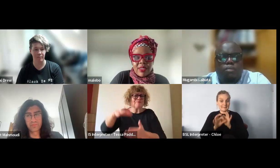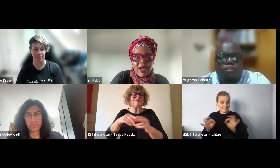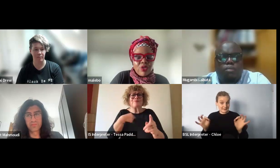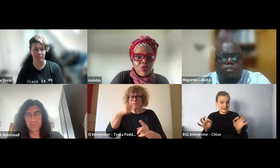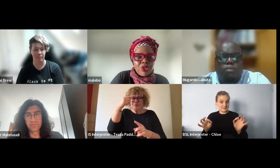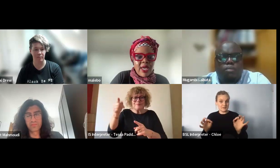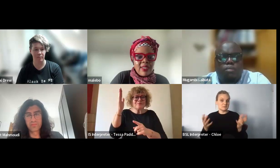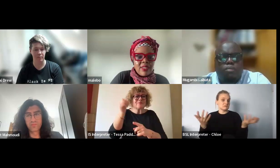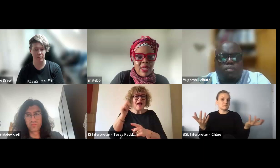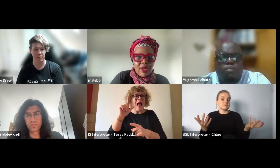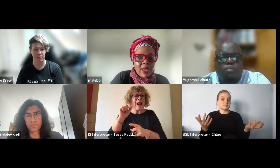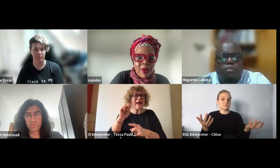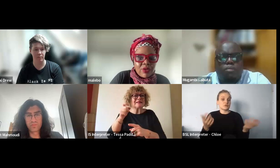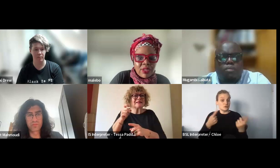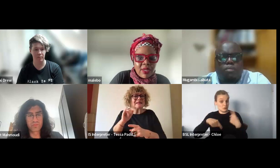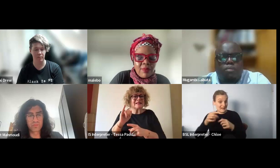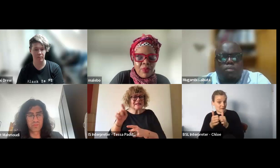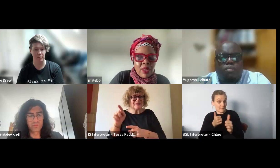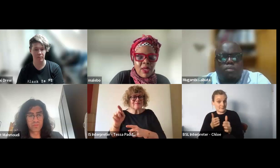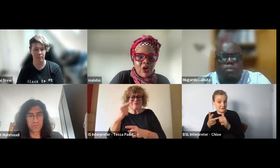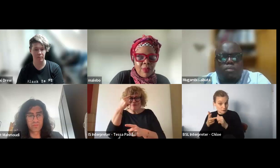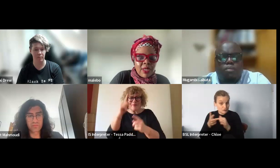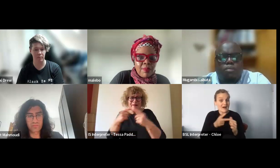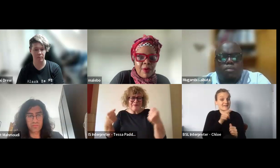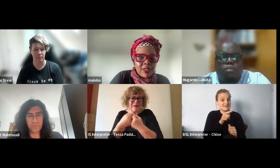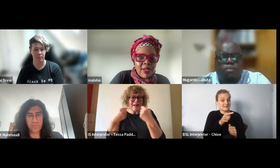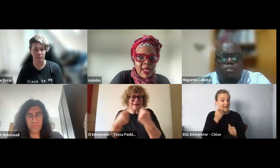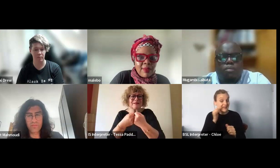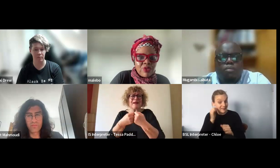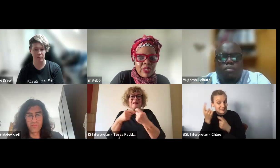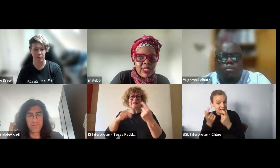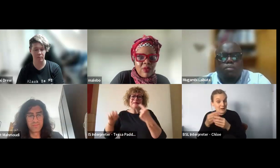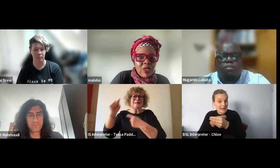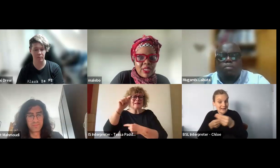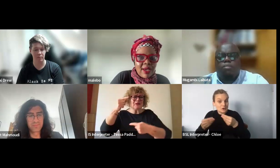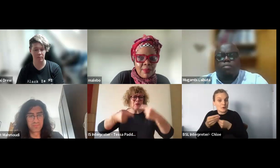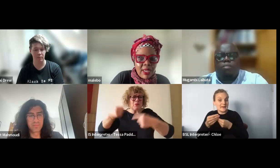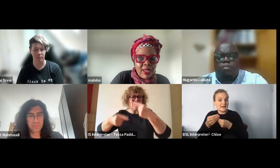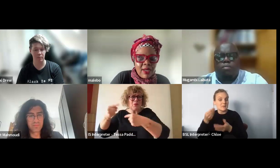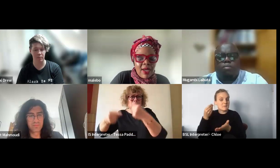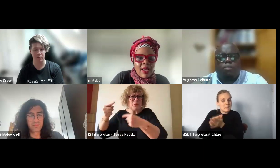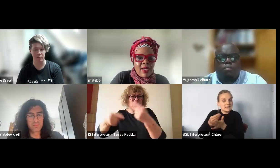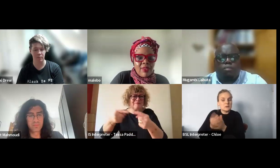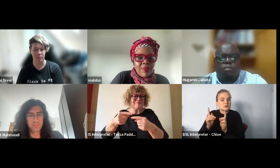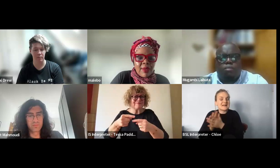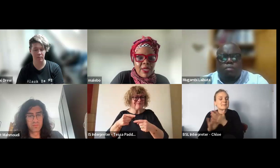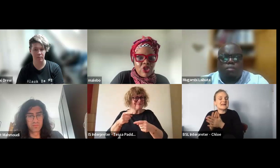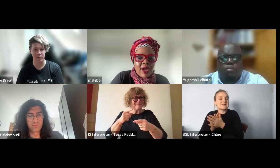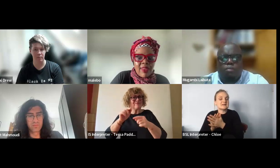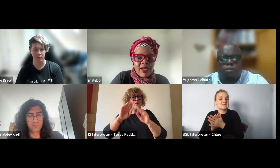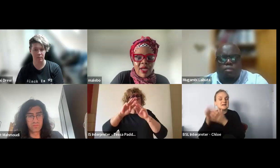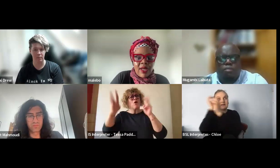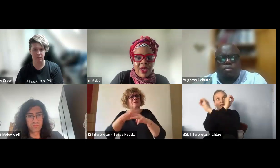drive these tools, and they're thinking about the economic bottom line, but really, what does that mean in the